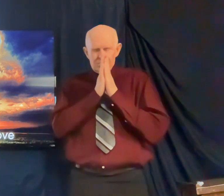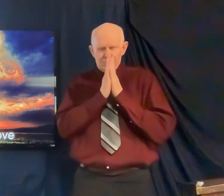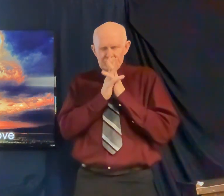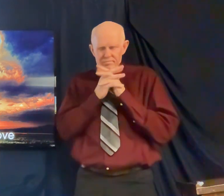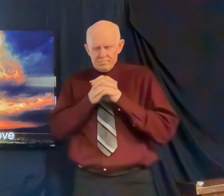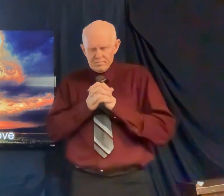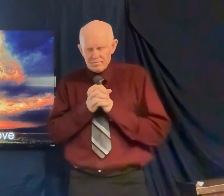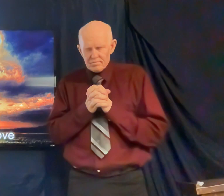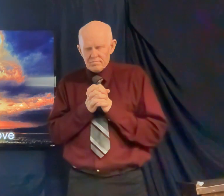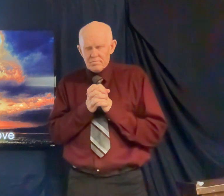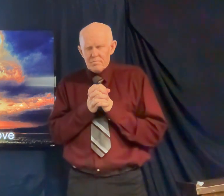Let's pray.